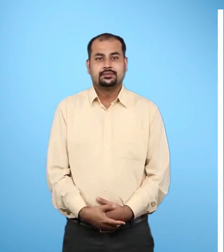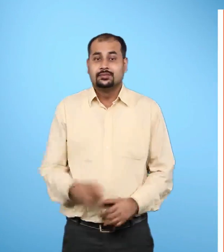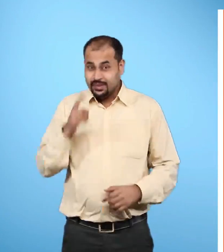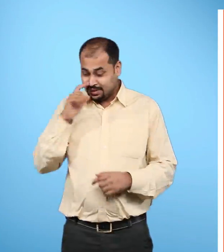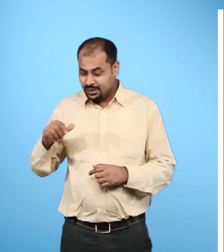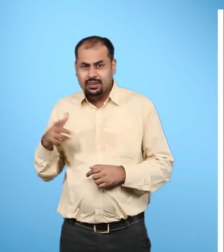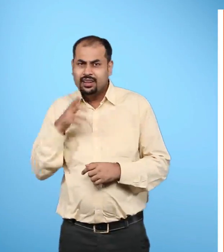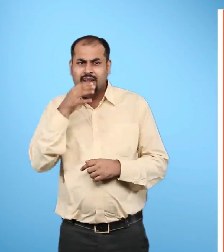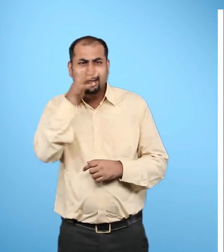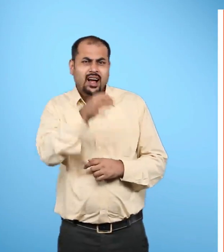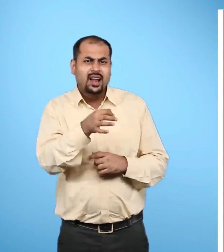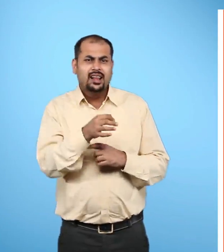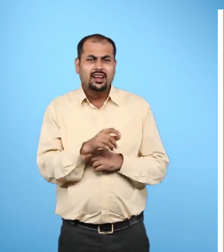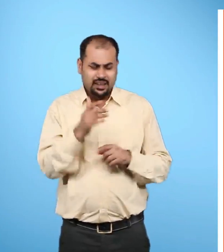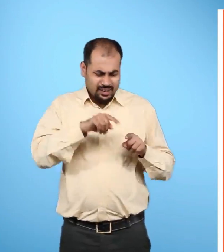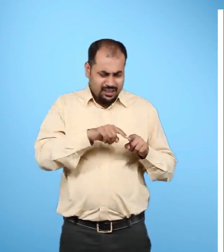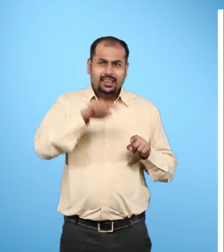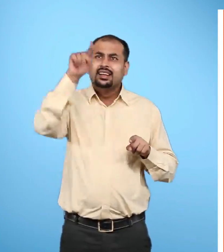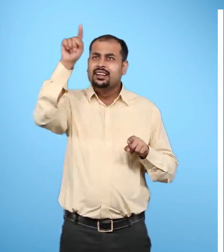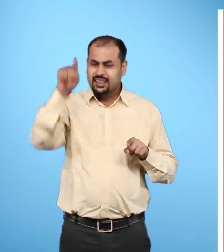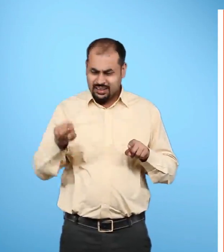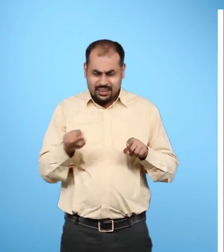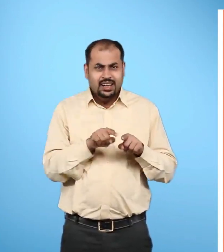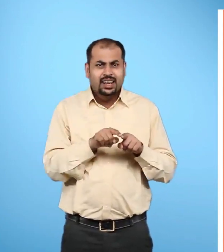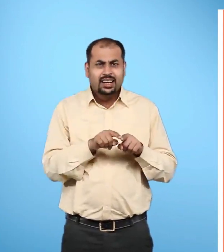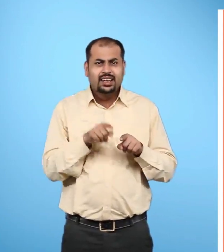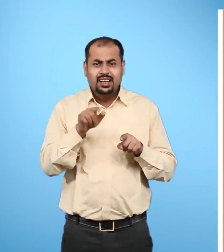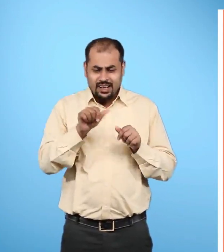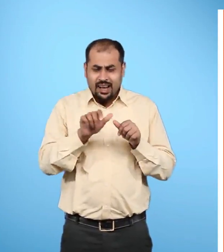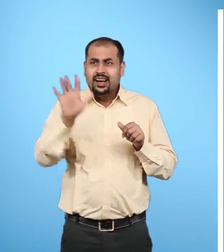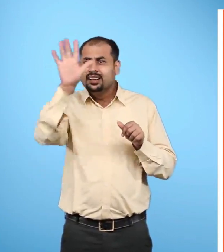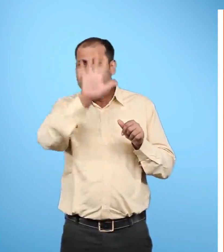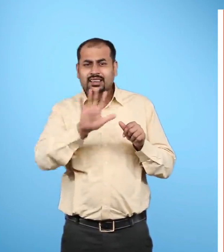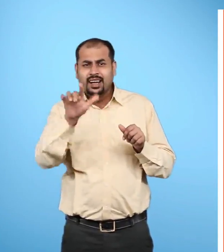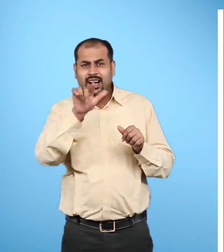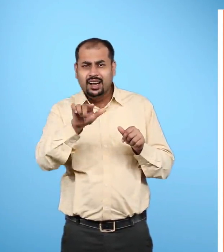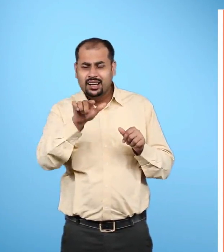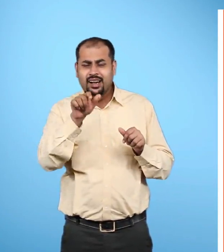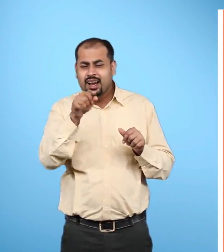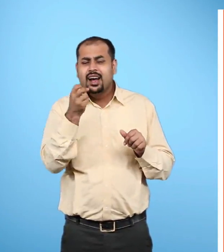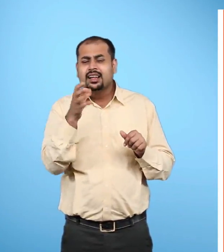The girl on the left is asking, "What is the area of this triangle?"